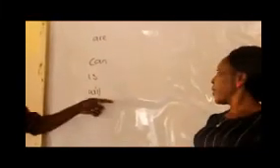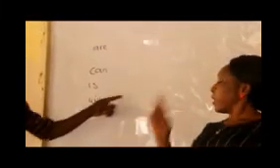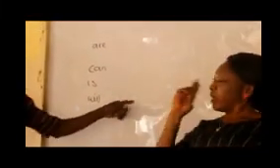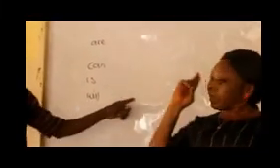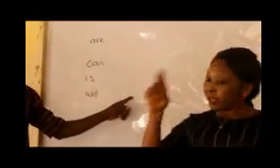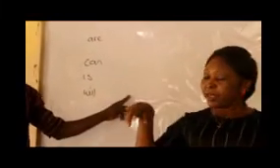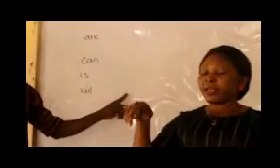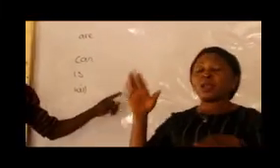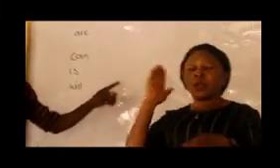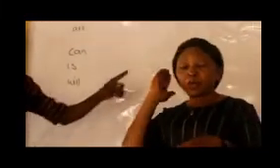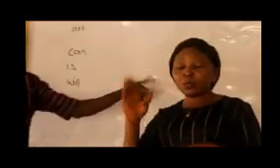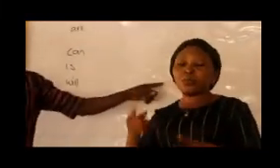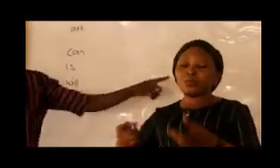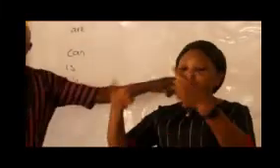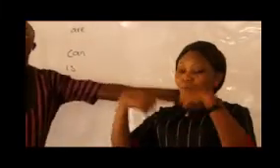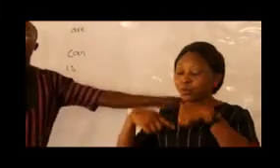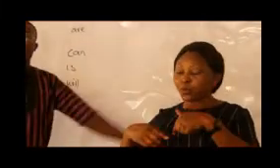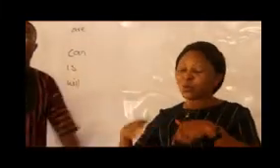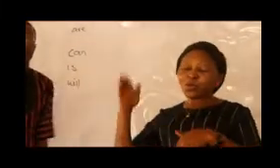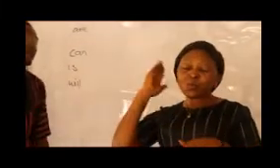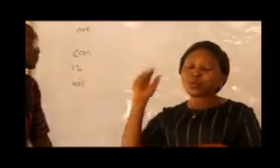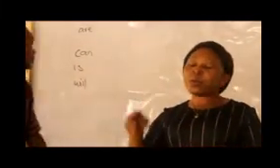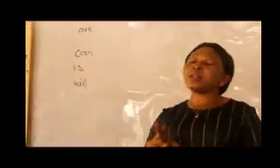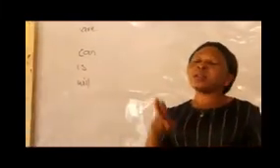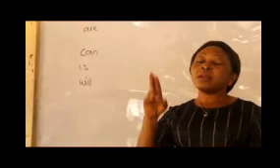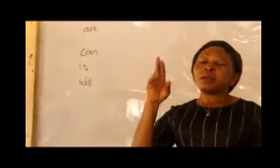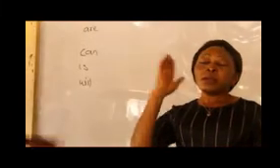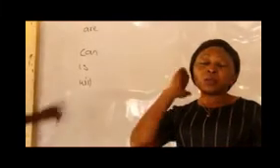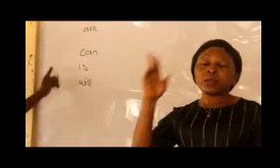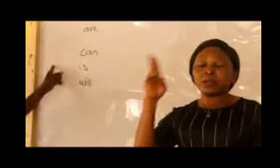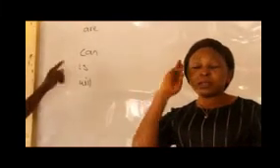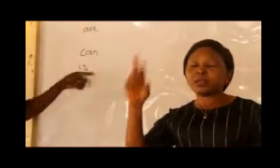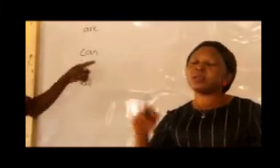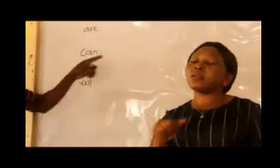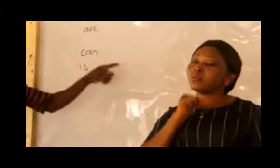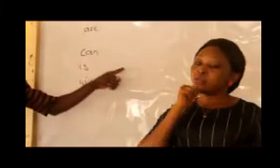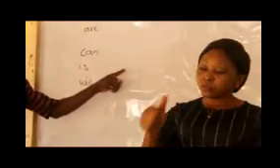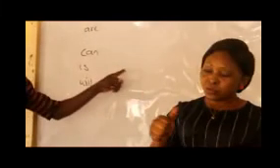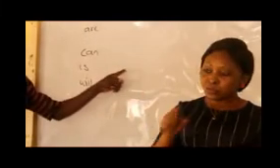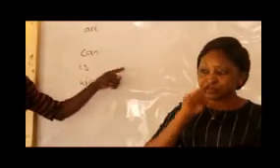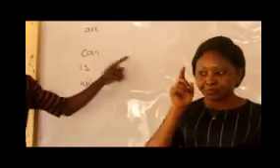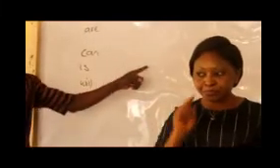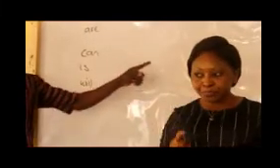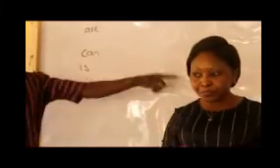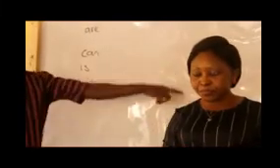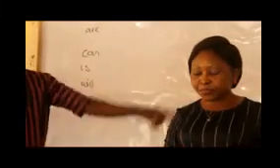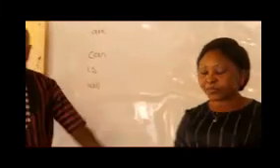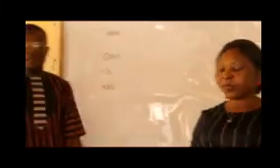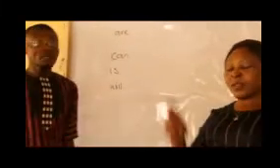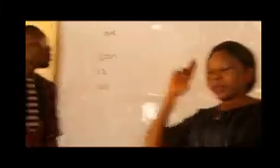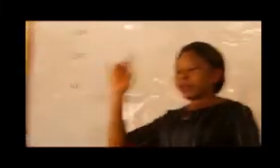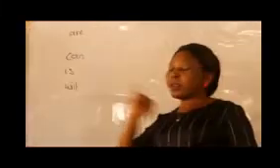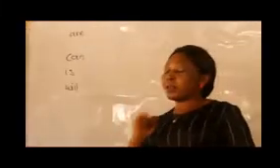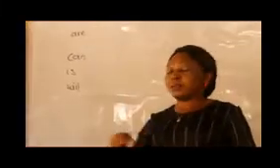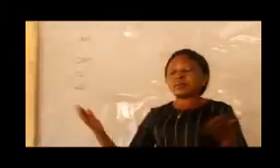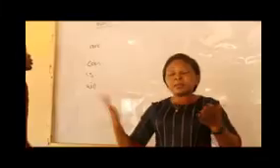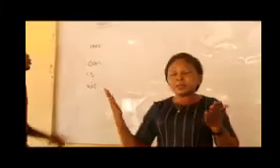He will come. Won't he? He is here. Isn't he?